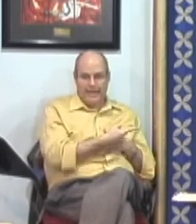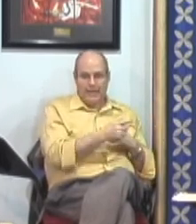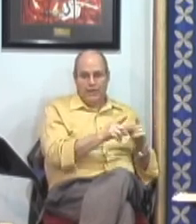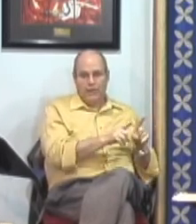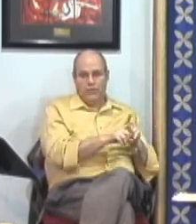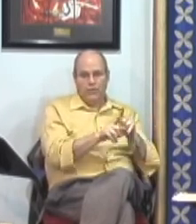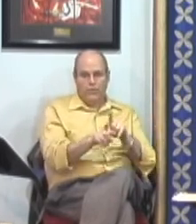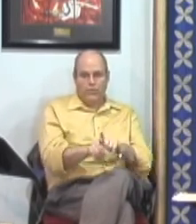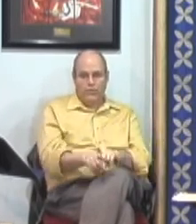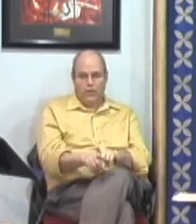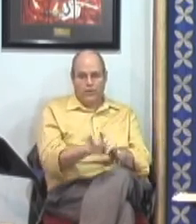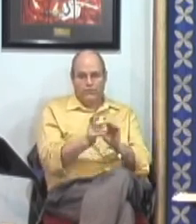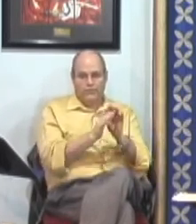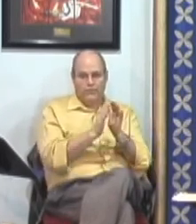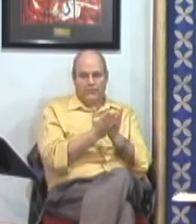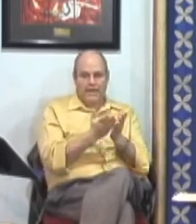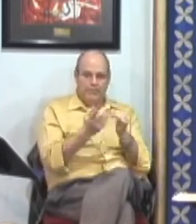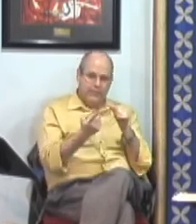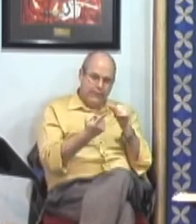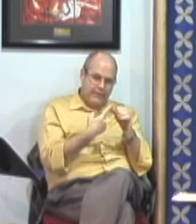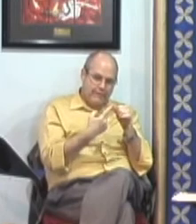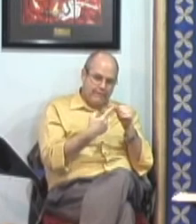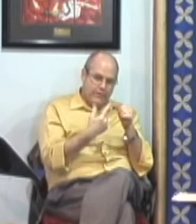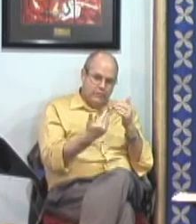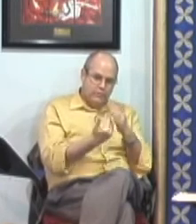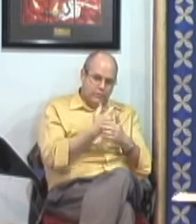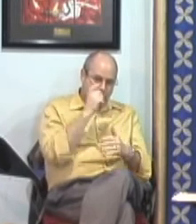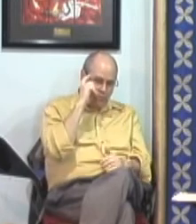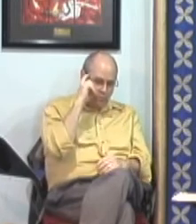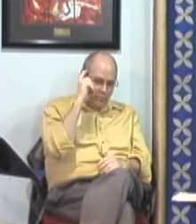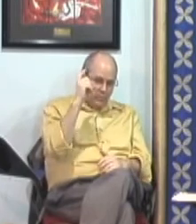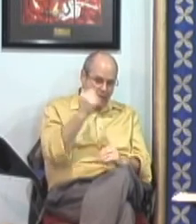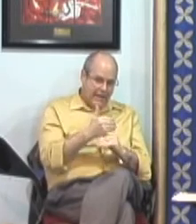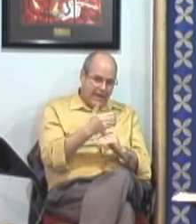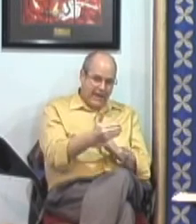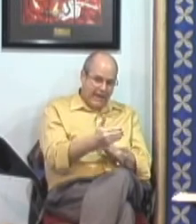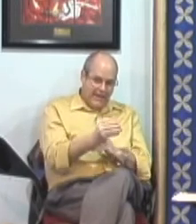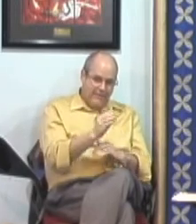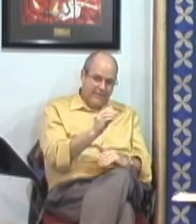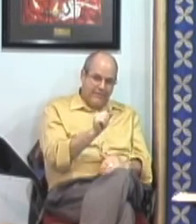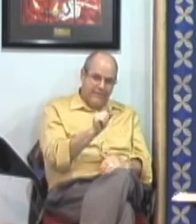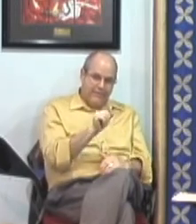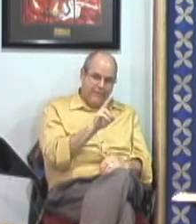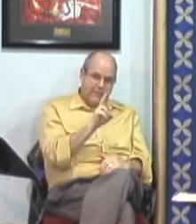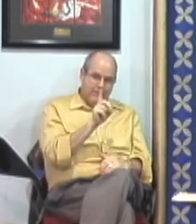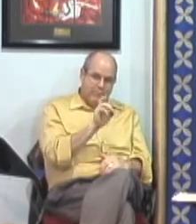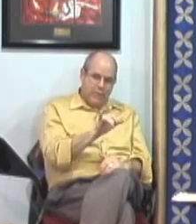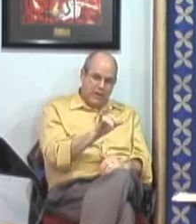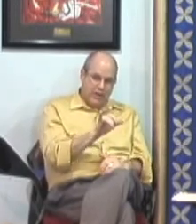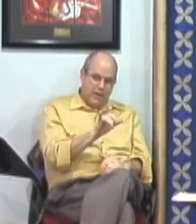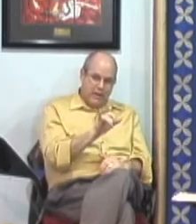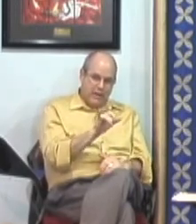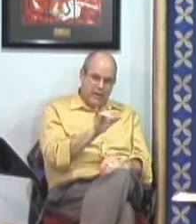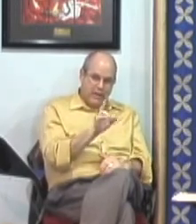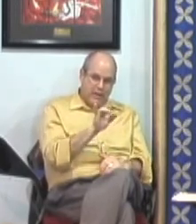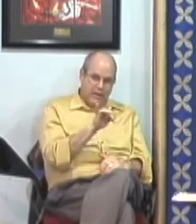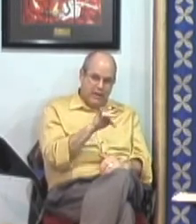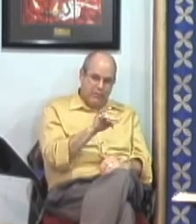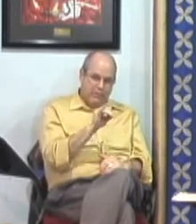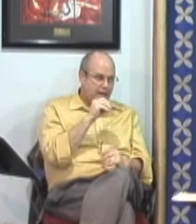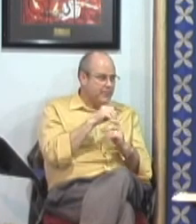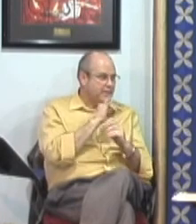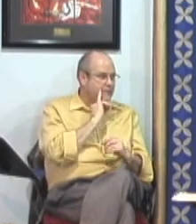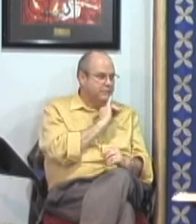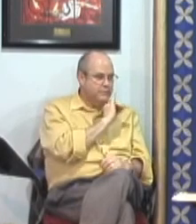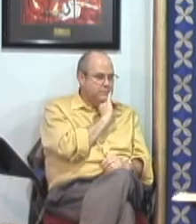to the Bible, it is the first new moon after the barley ripens in Israel.